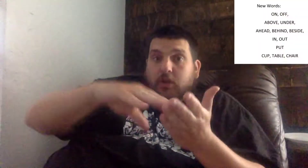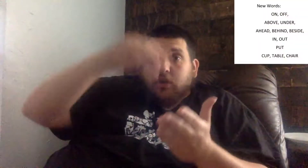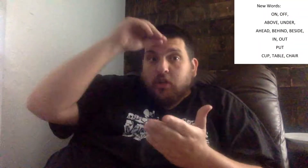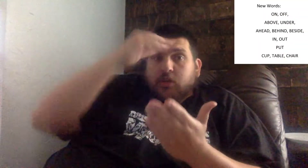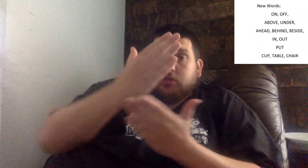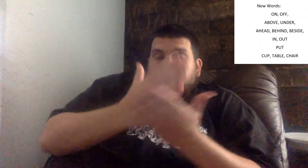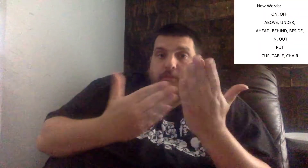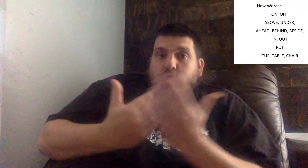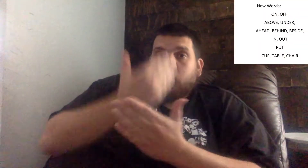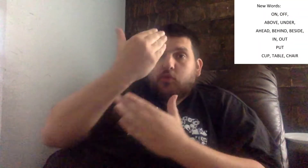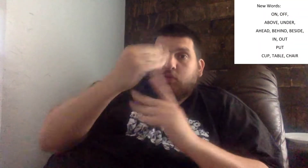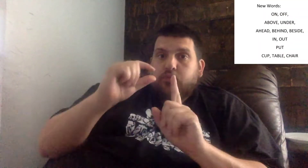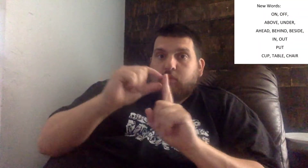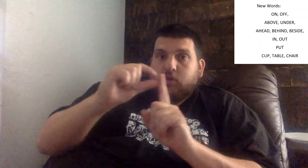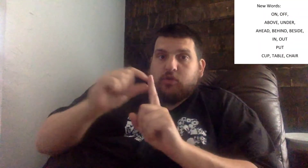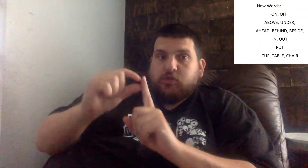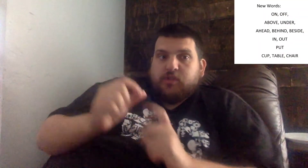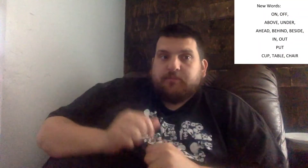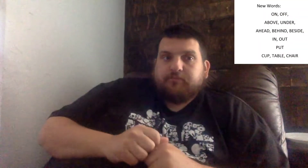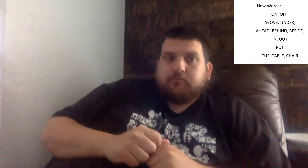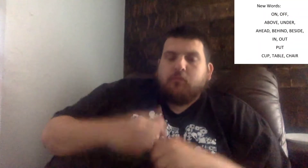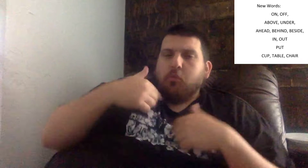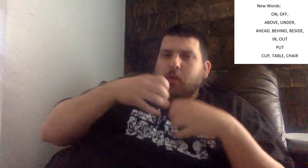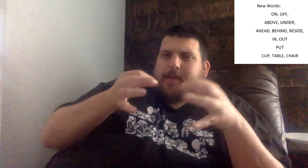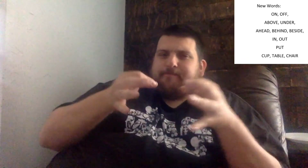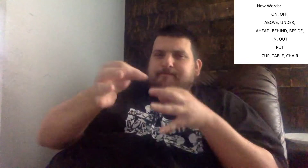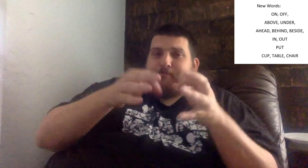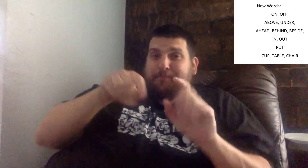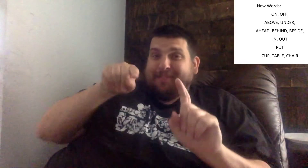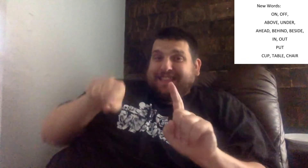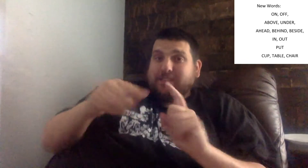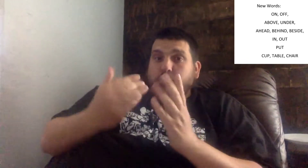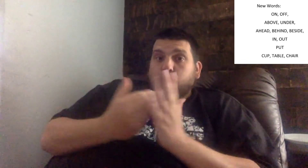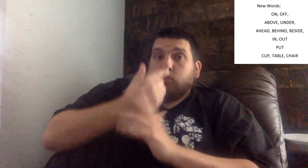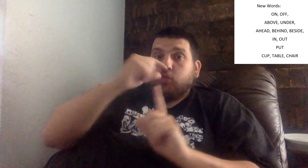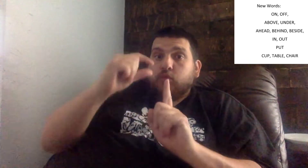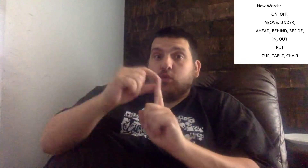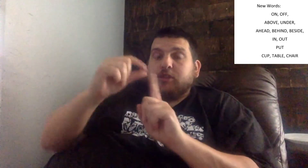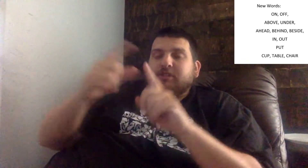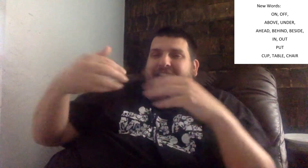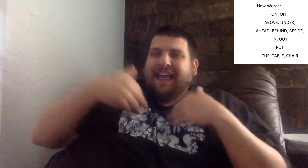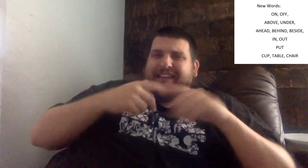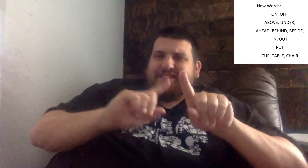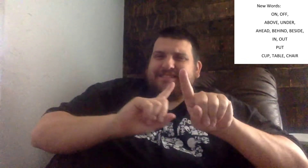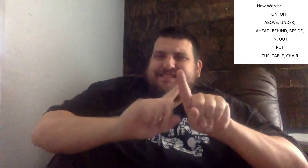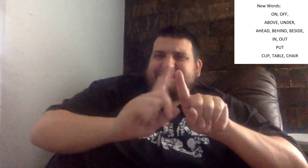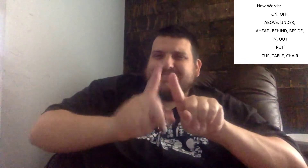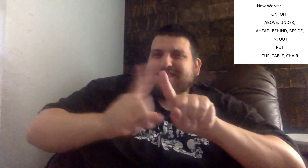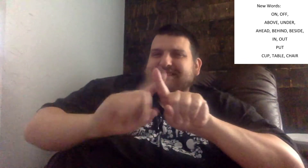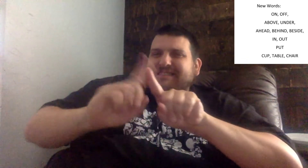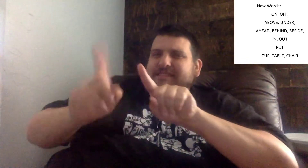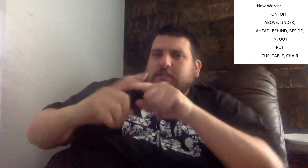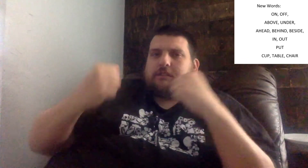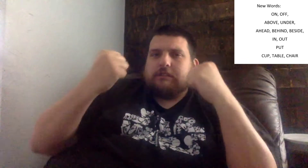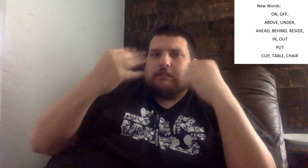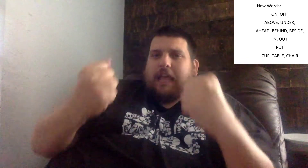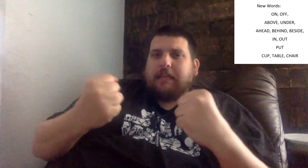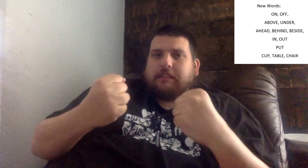Okay, ready to learn some new words. I want to explain that these new words have many